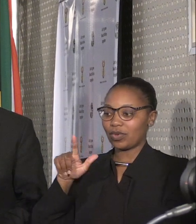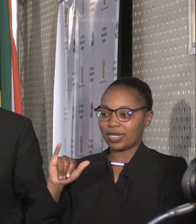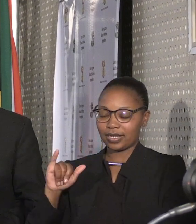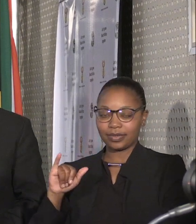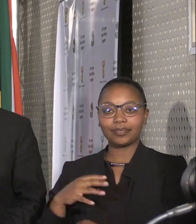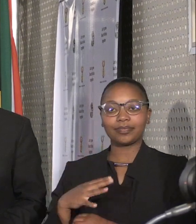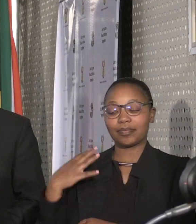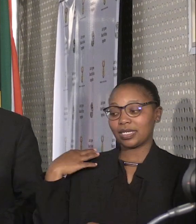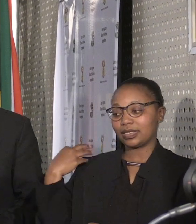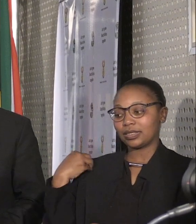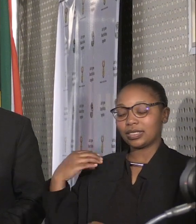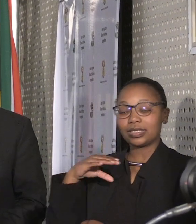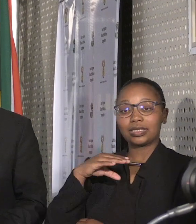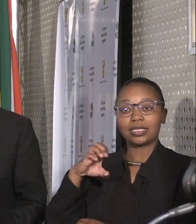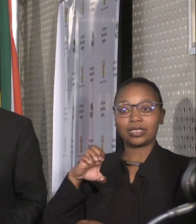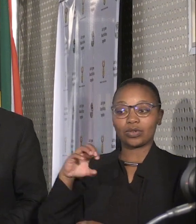community,